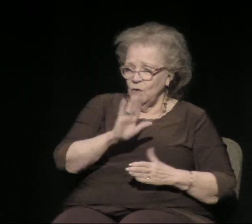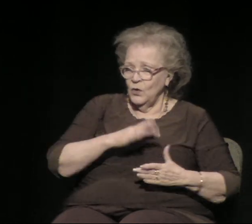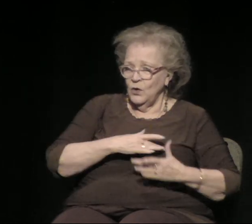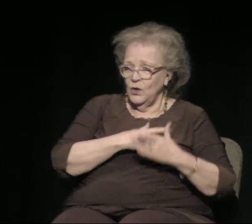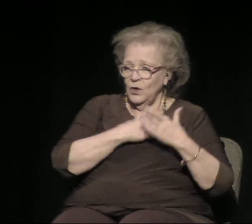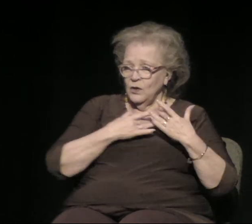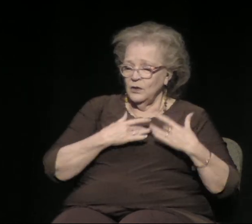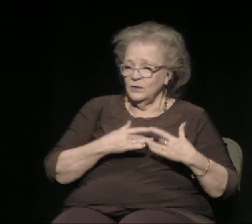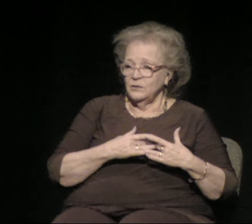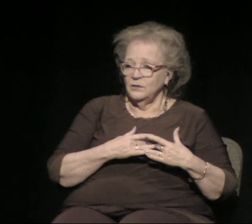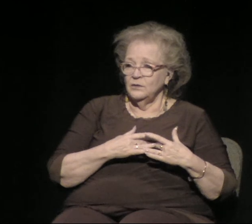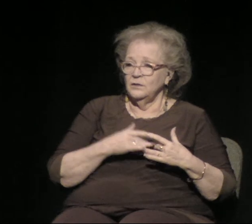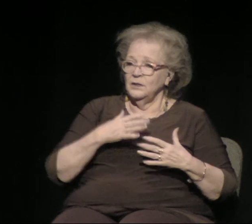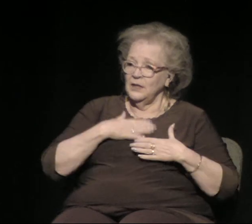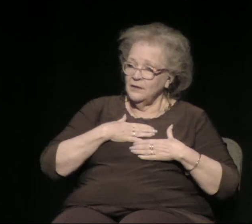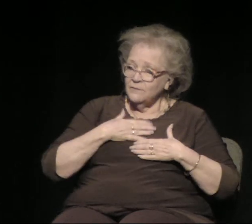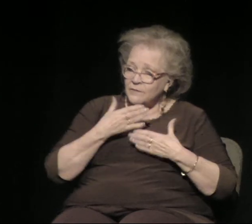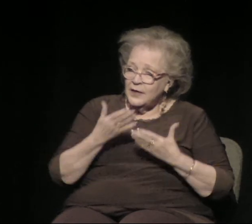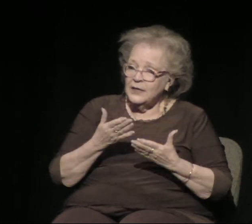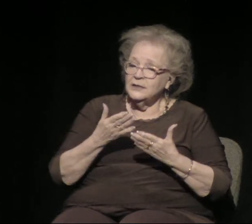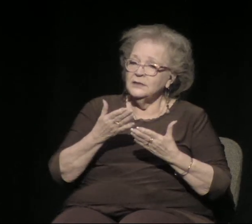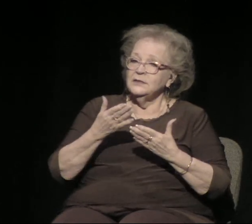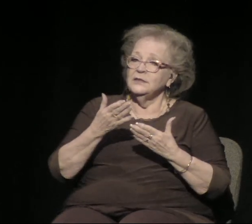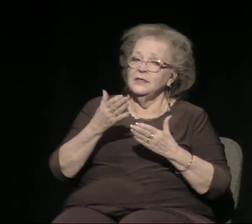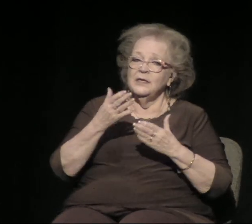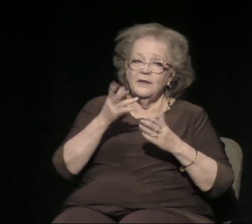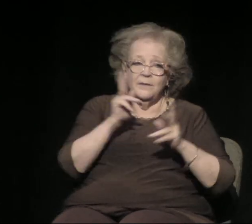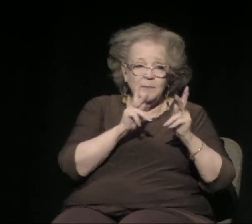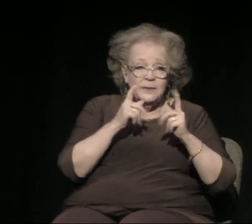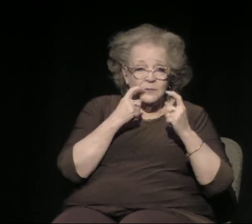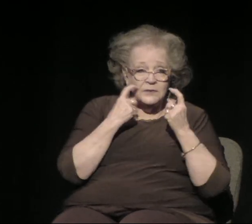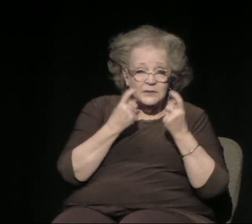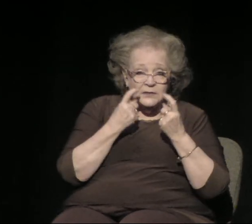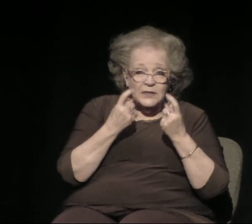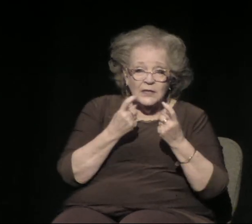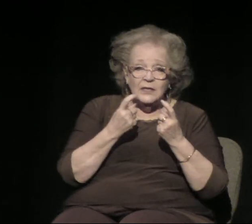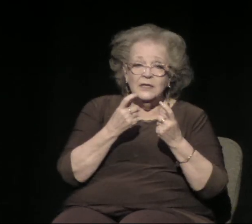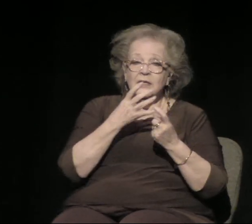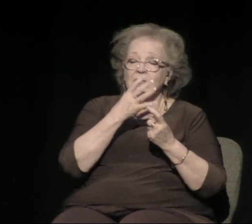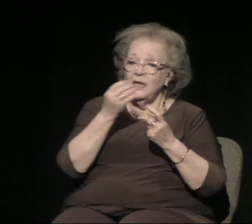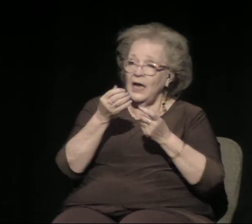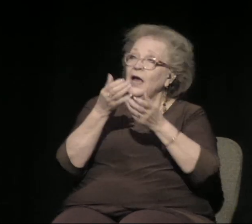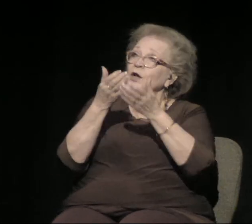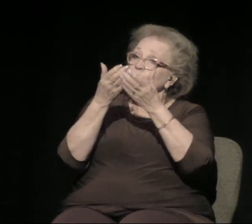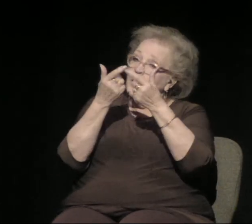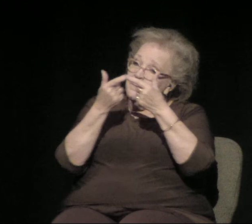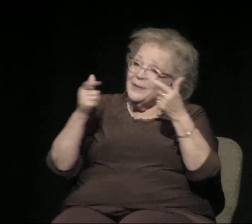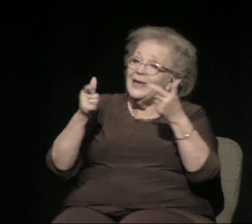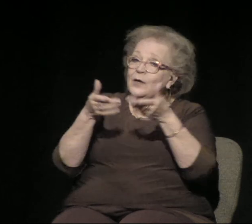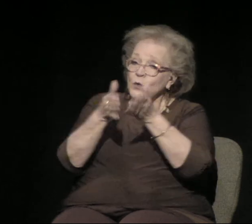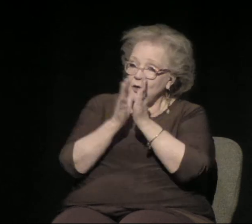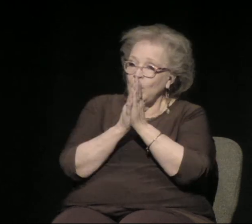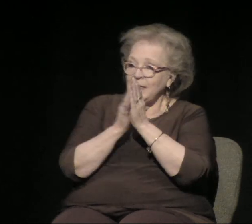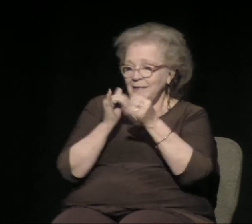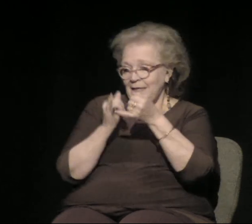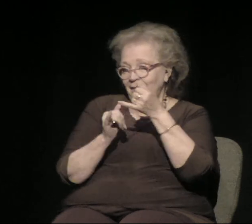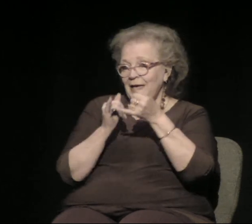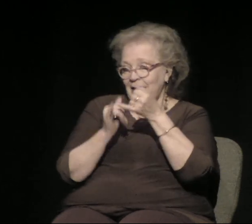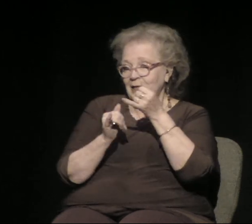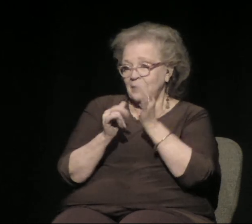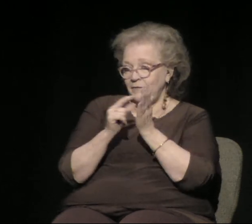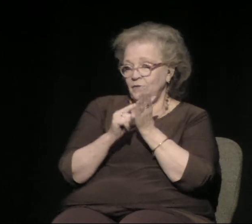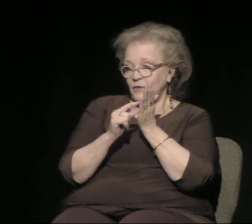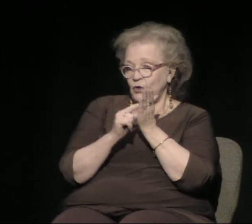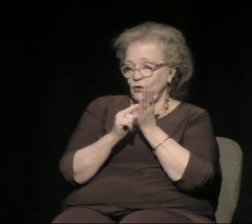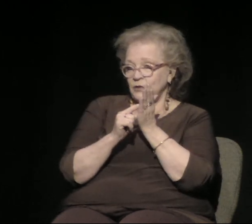only would Daniel go to the Lord to confess the sin of his people, but he'd also go to the Lord and have a big request. We'll see that at the end of our text today. So